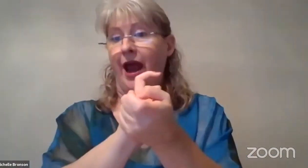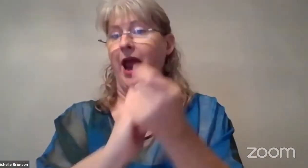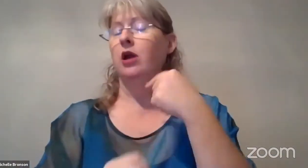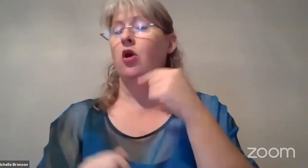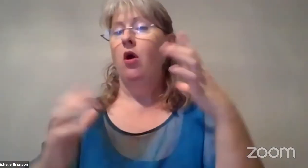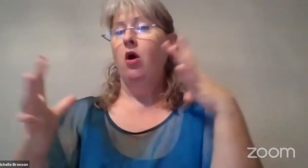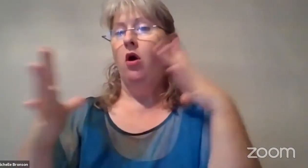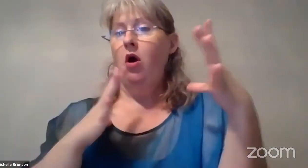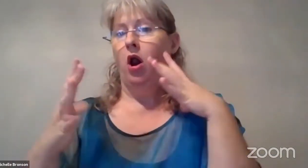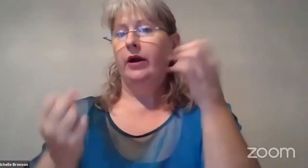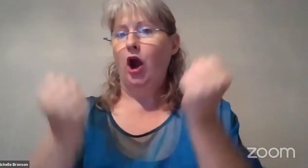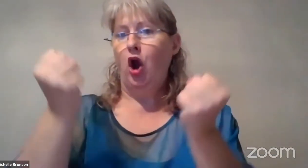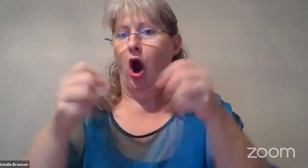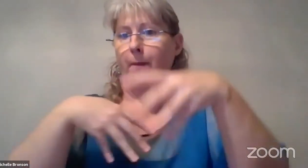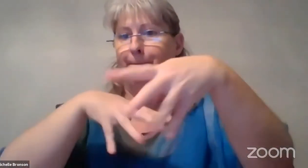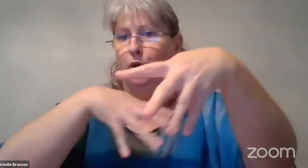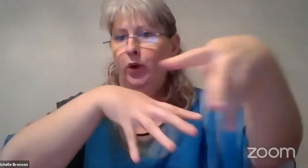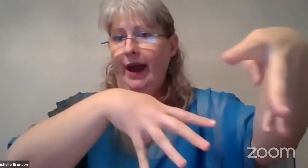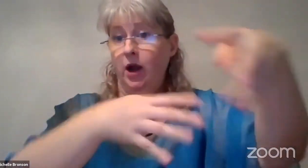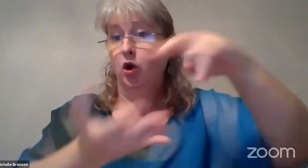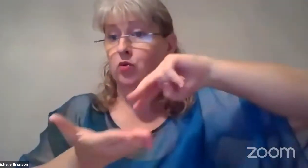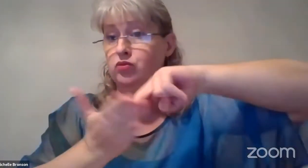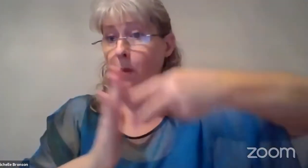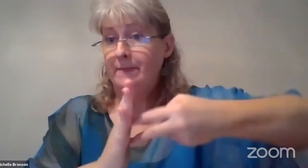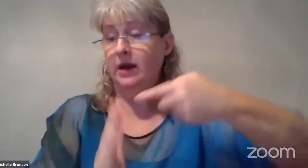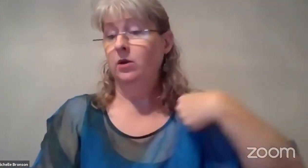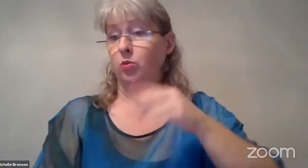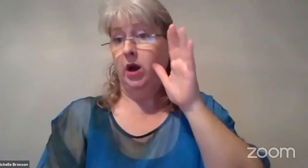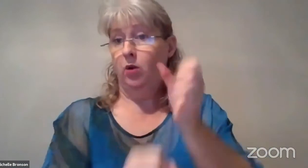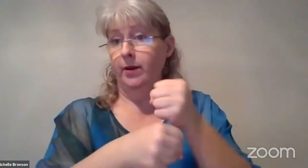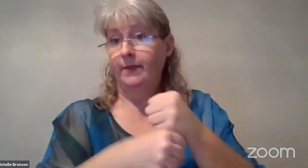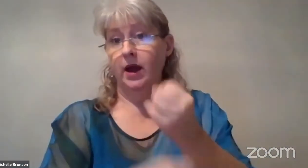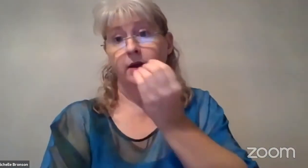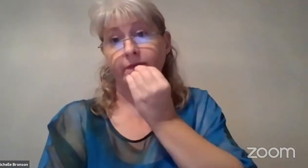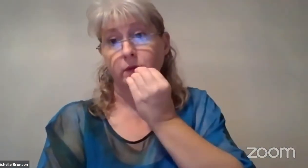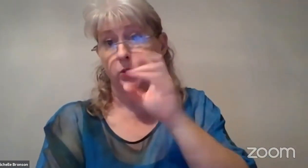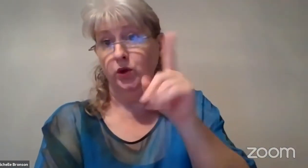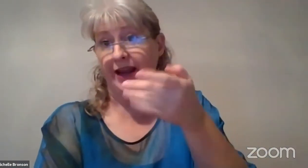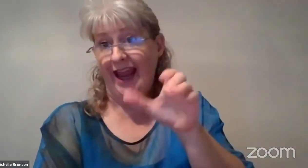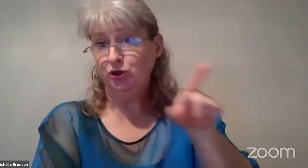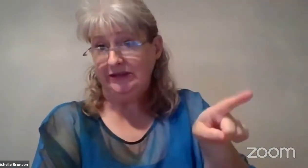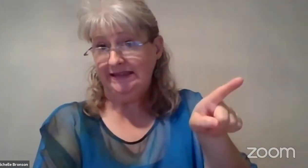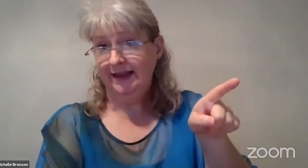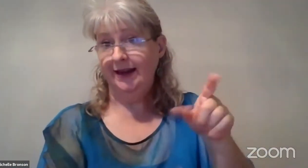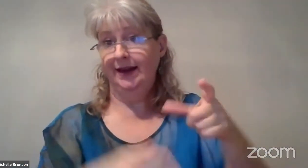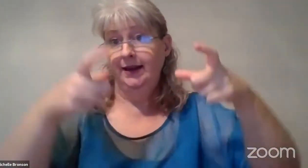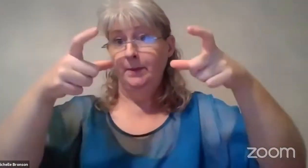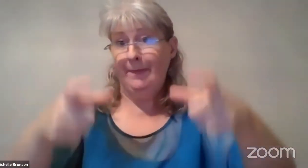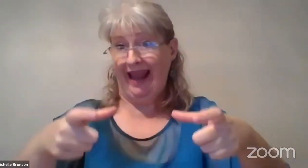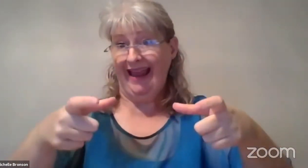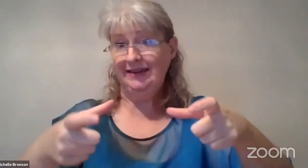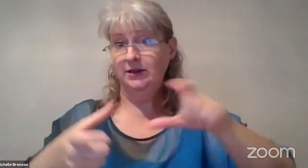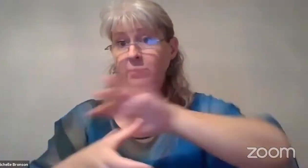holiday luncheon, we have changed that to a holiday car parade, which means we will be making food